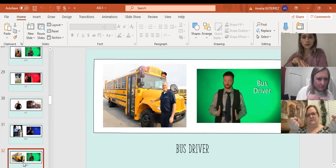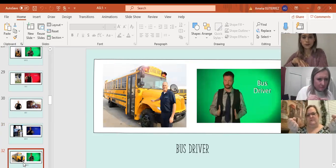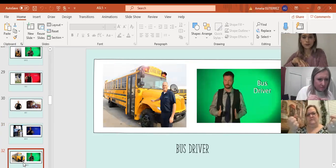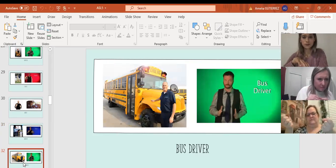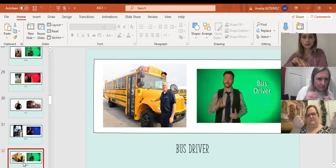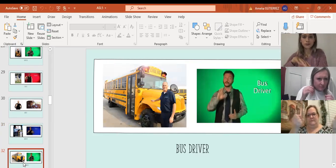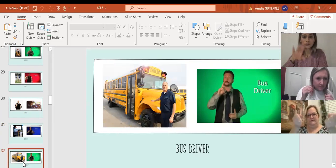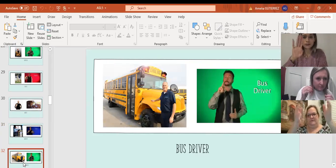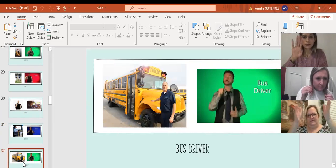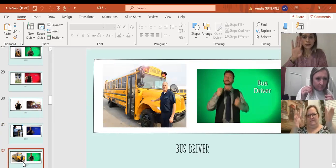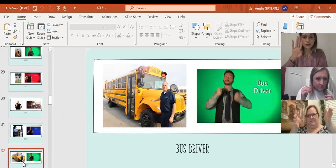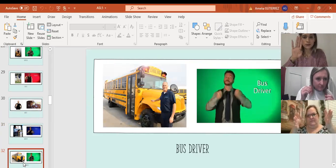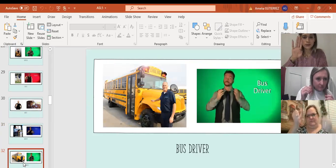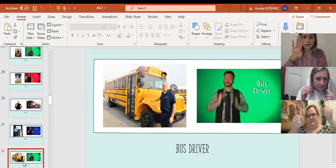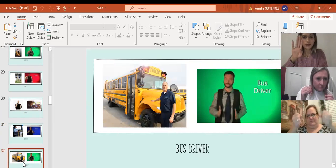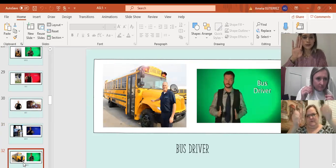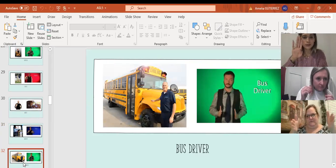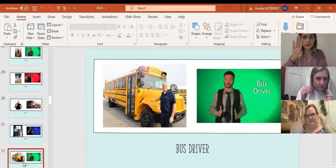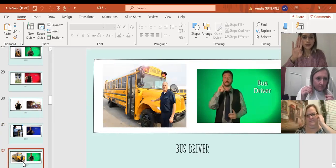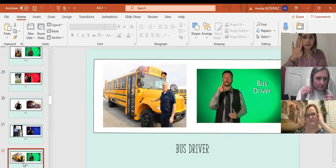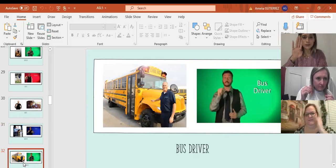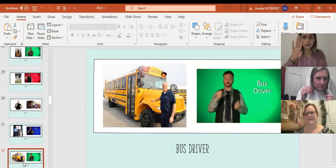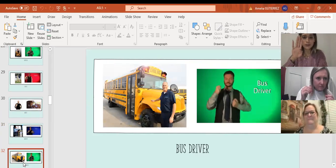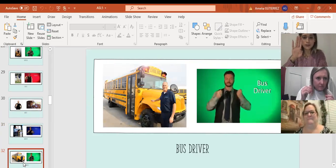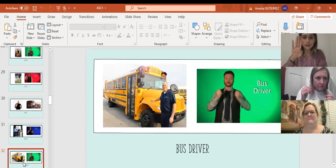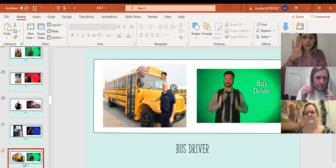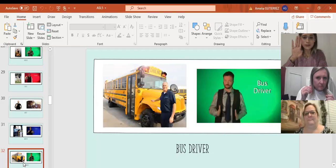bus driver or driver.